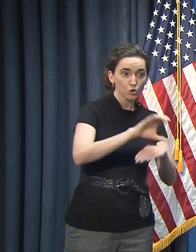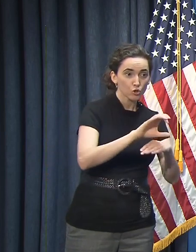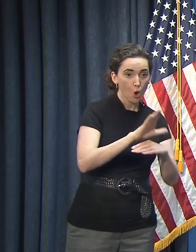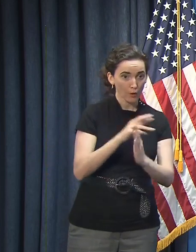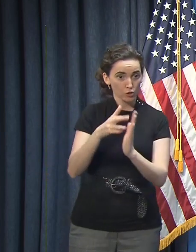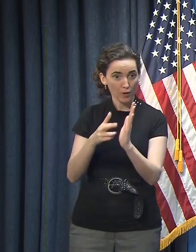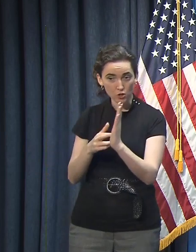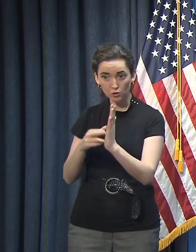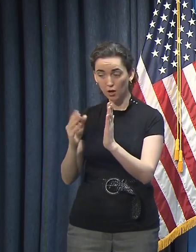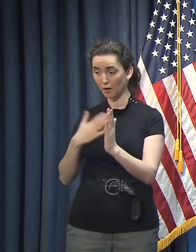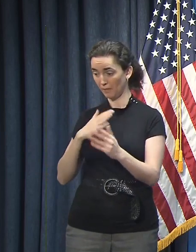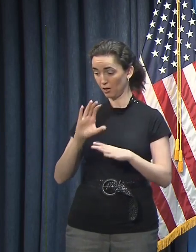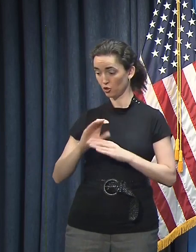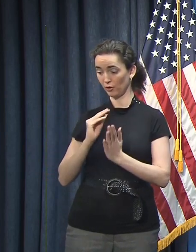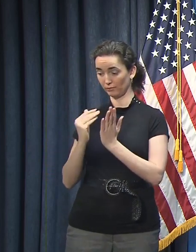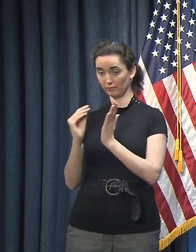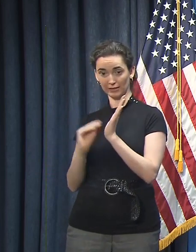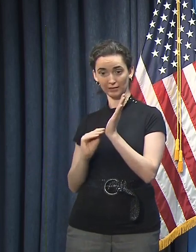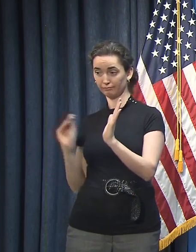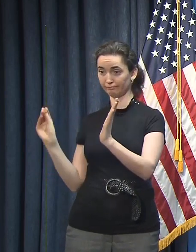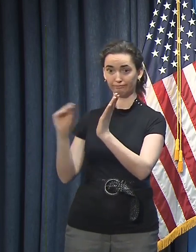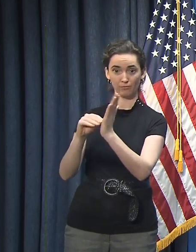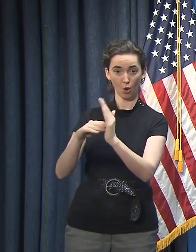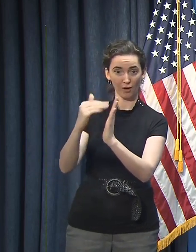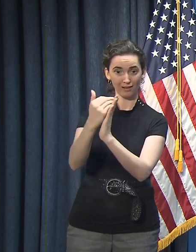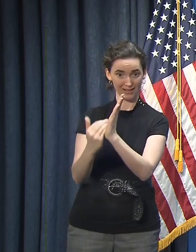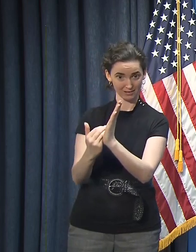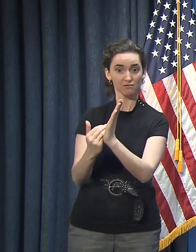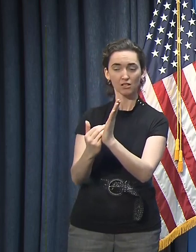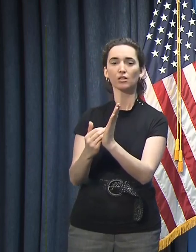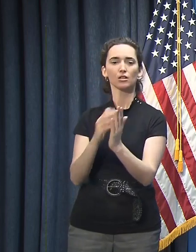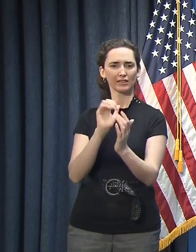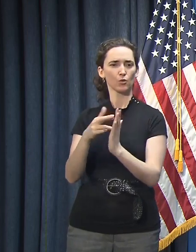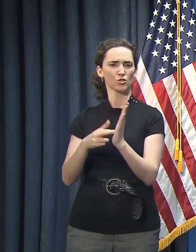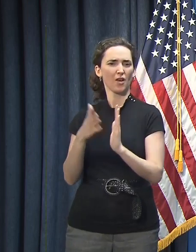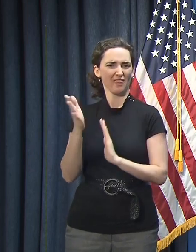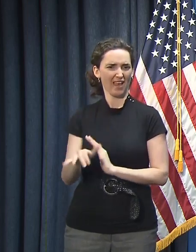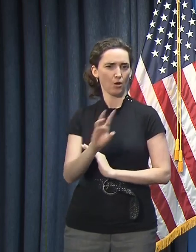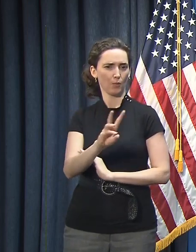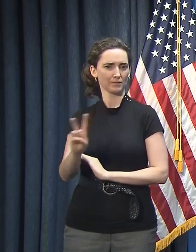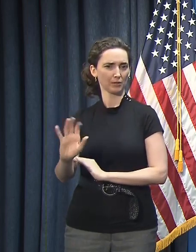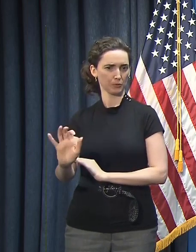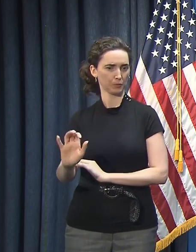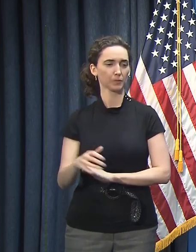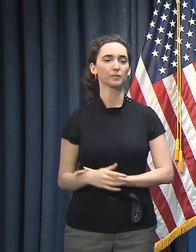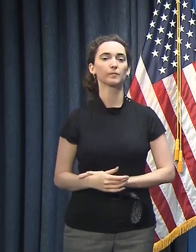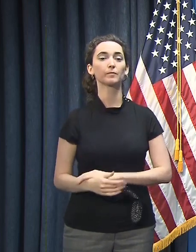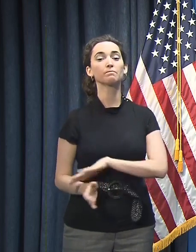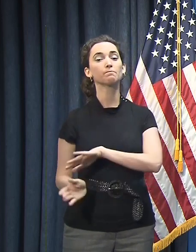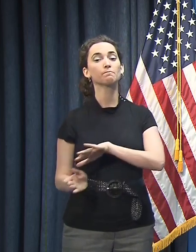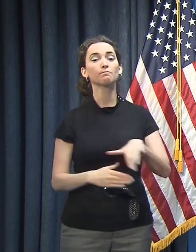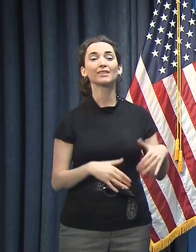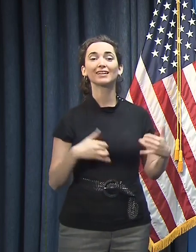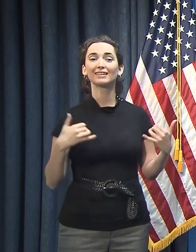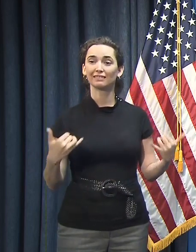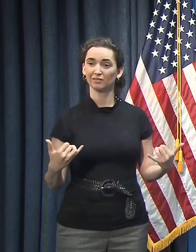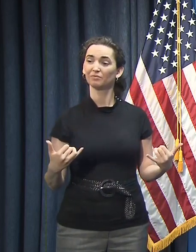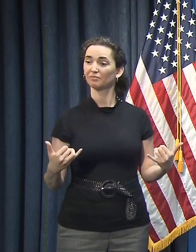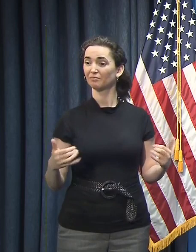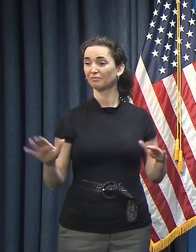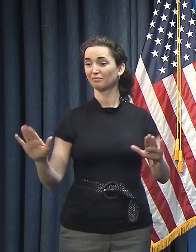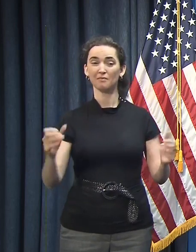individuals to be able to find where they can find their services. And finally, there are a lot of people who are disappointed,